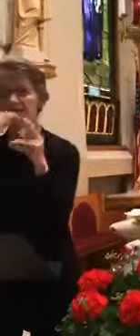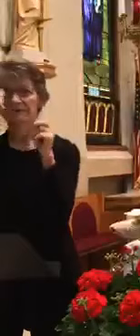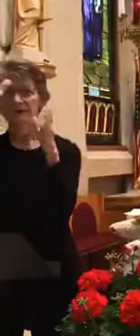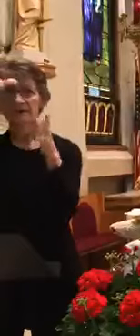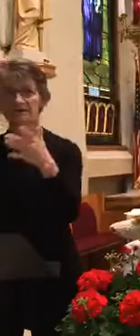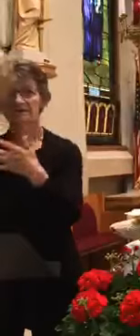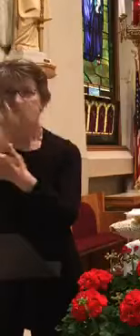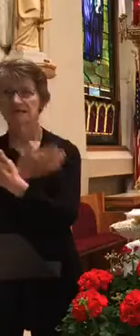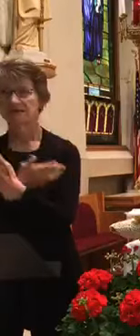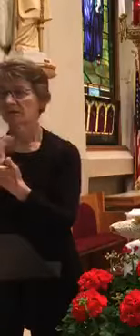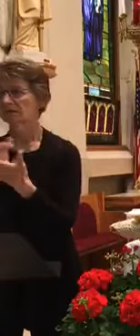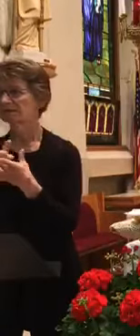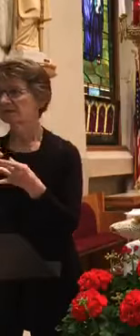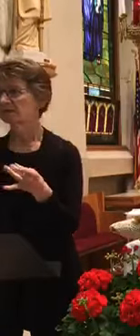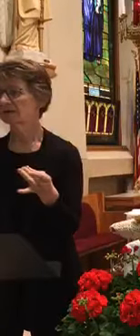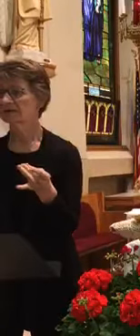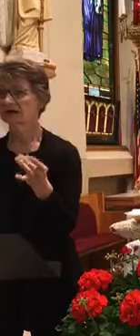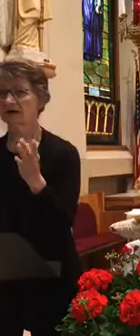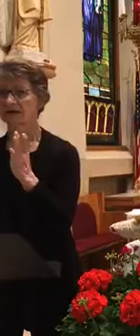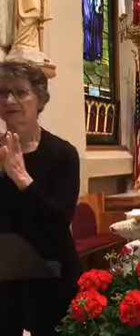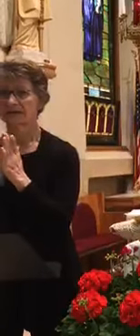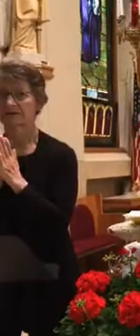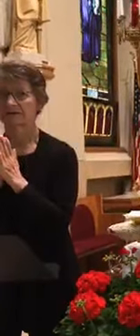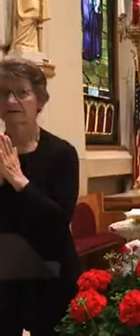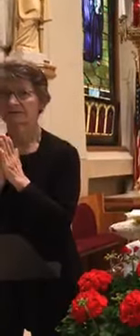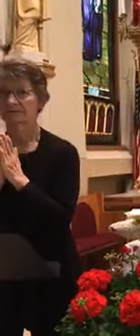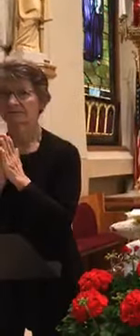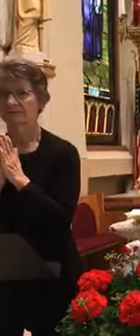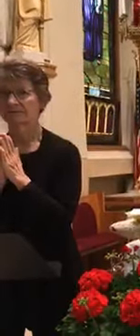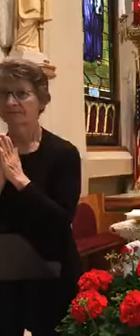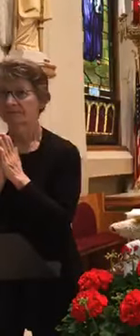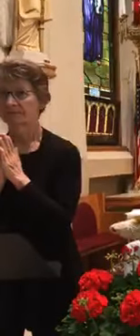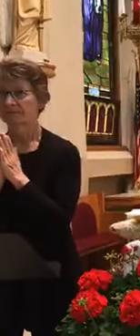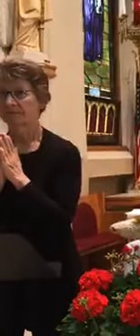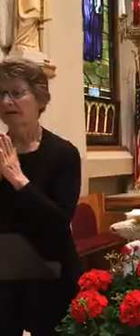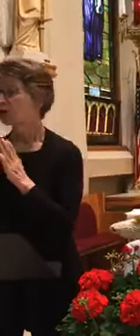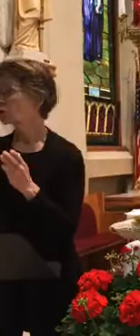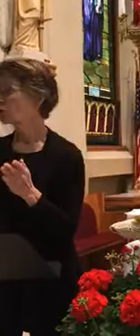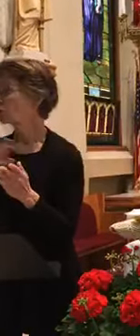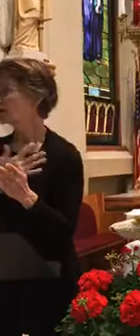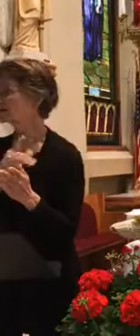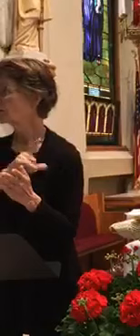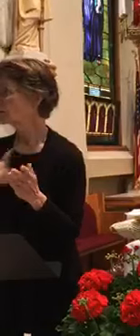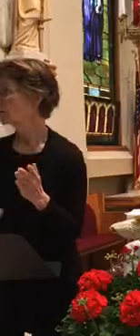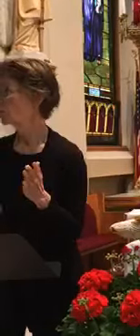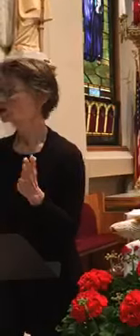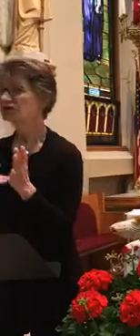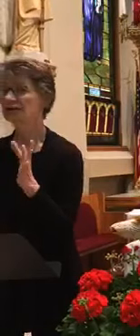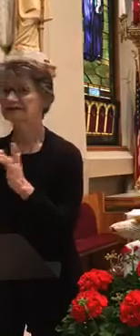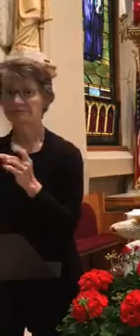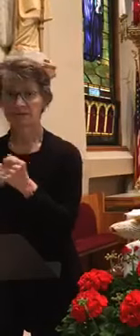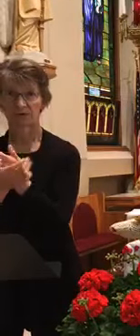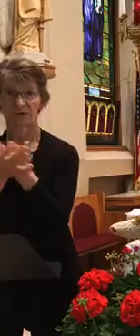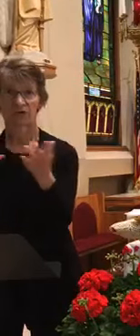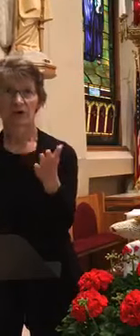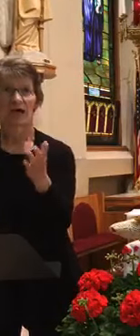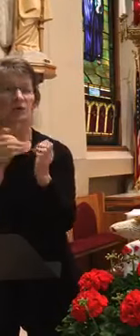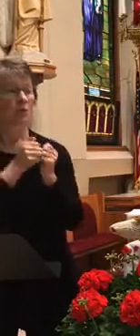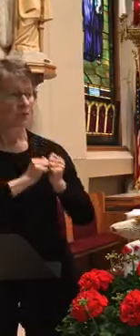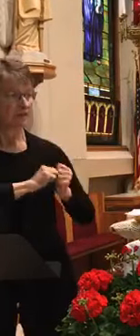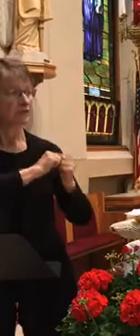Father, and of the Son, and of the Holy Spirit. Amen. The grace and peace and the love of the Lord Jesus Christ be with you all.